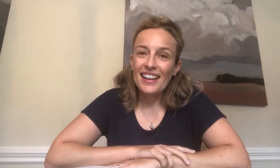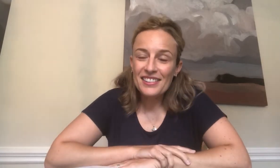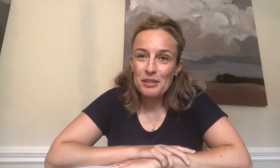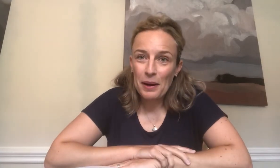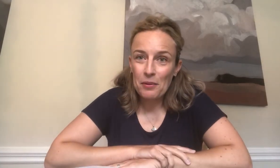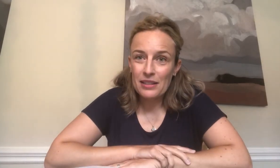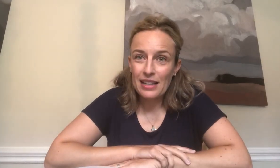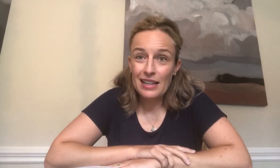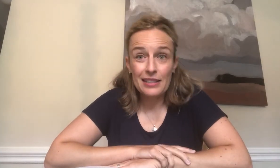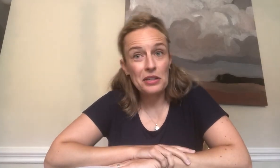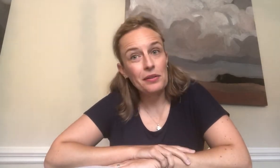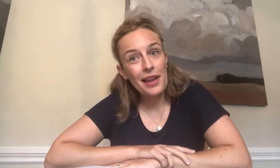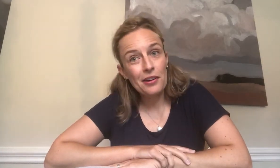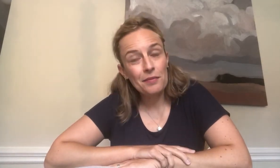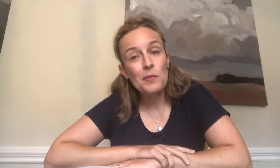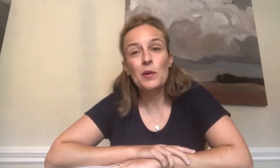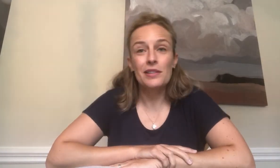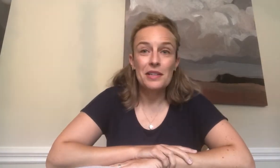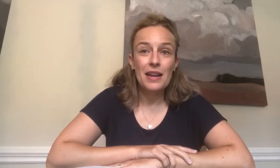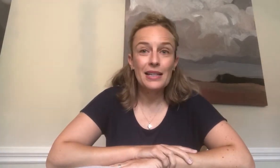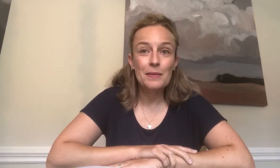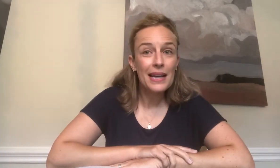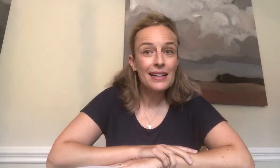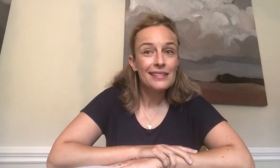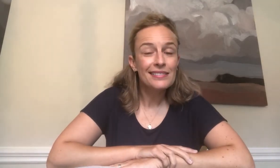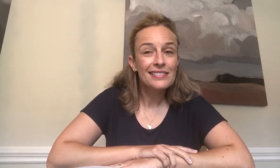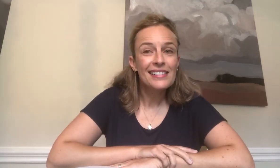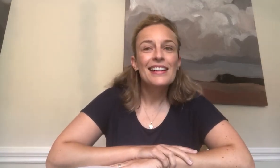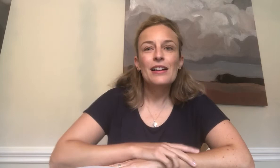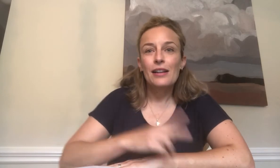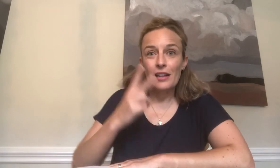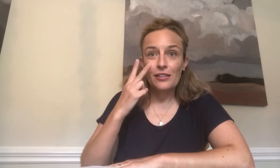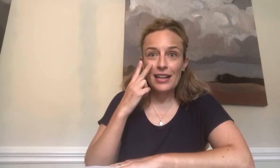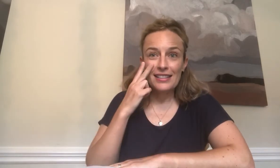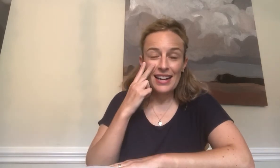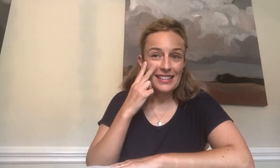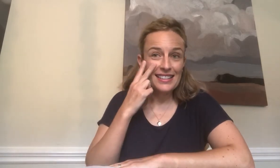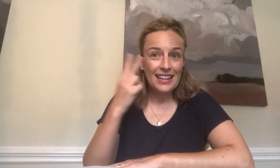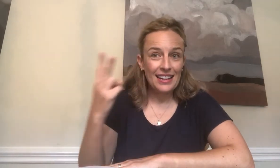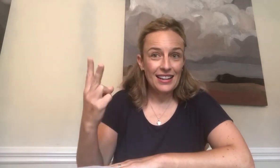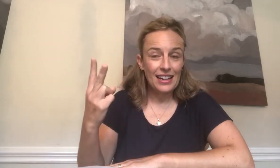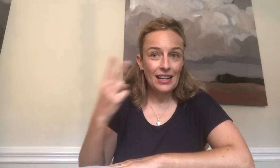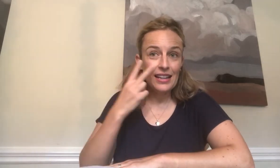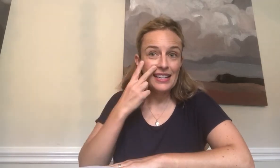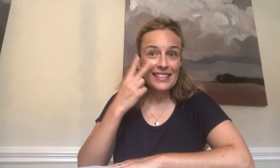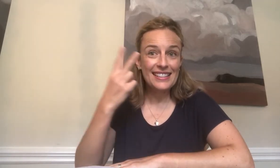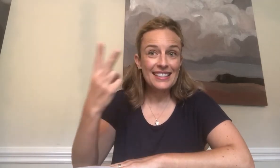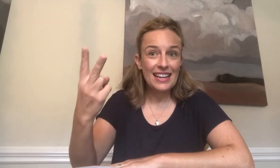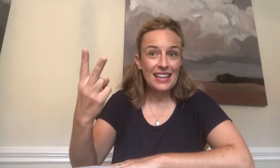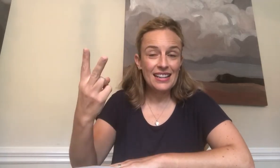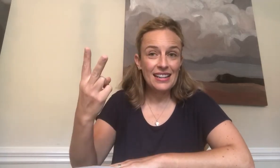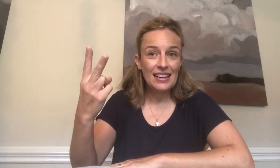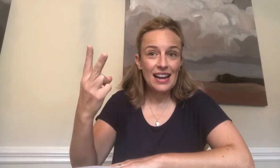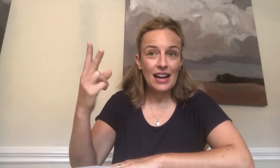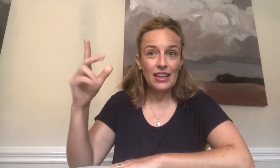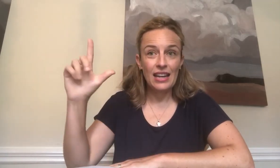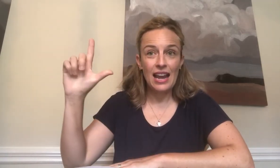Next, you might want to say, see you later, or see you next week. Here's that sign C, again, C, and then